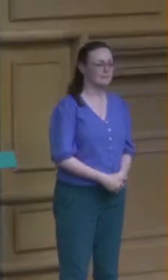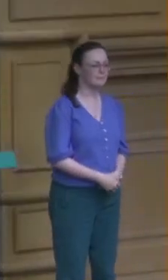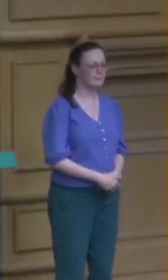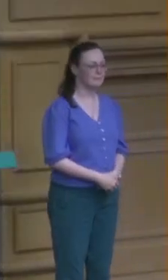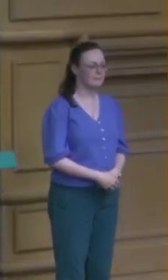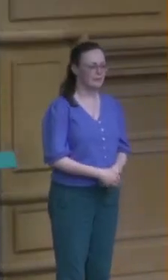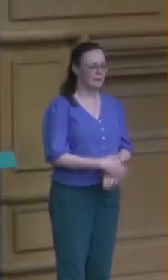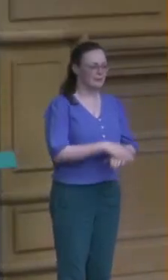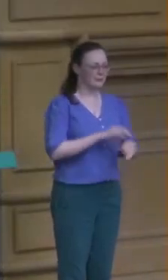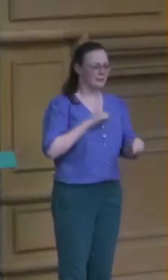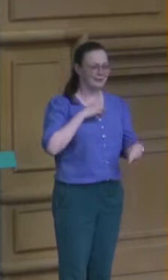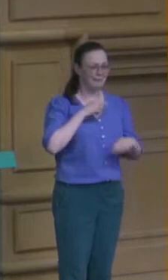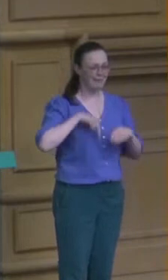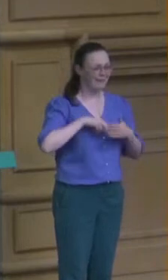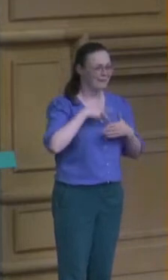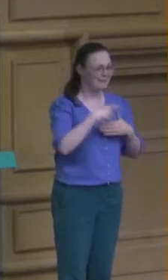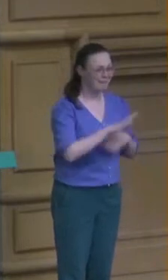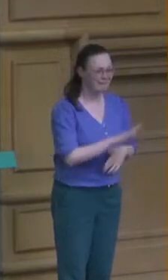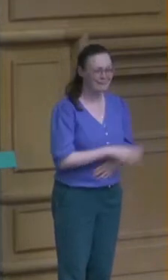Security, and I nearly tripped.